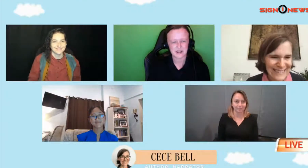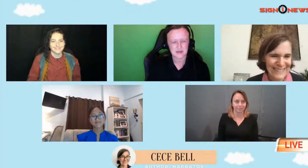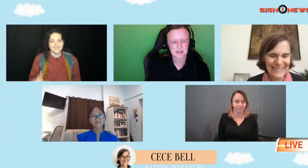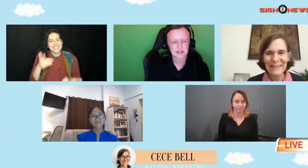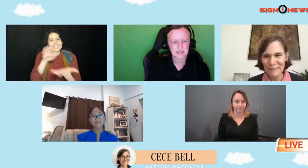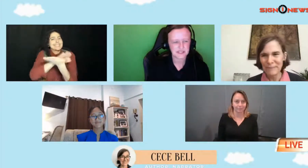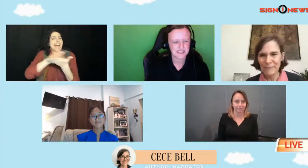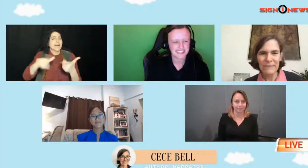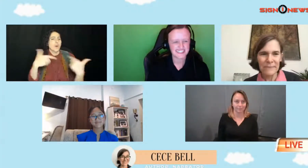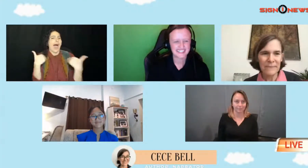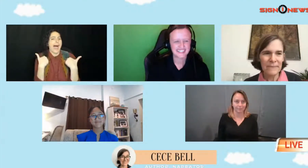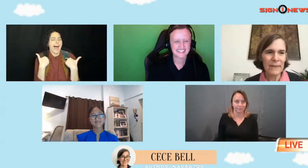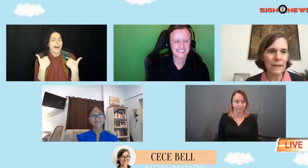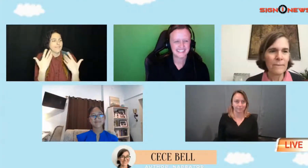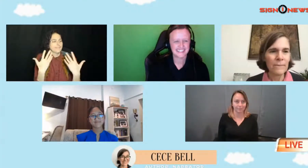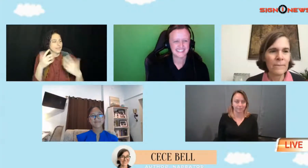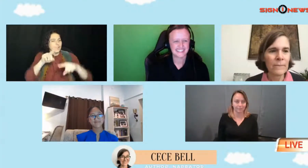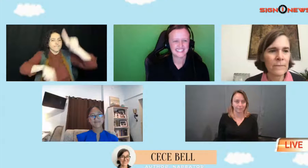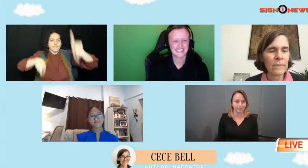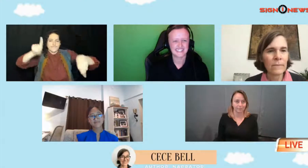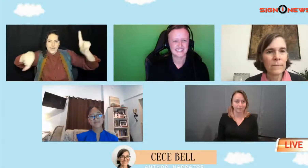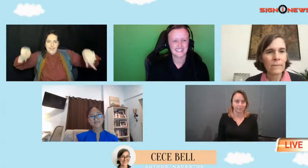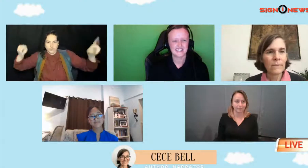Yes, I hope so too.